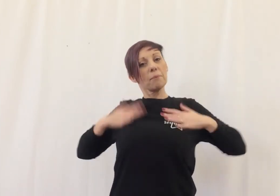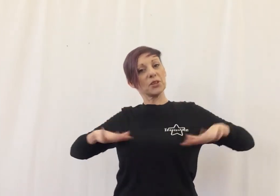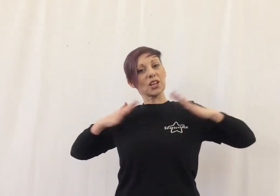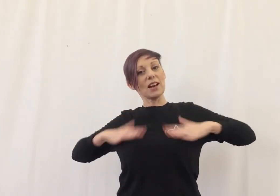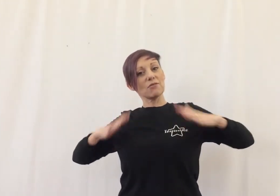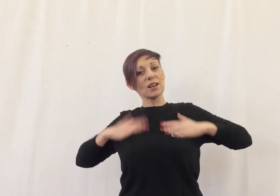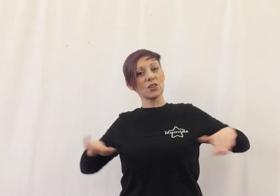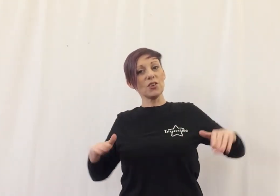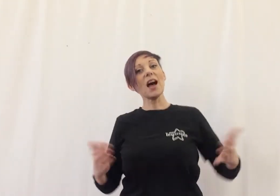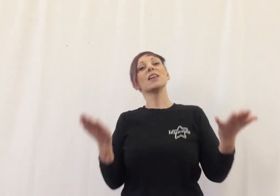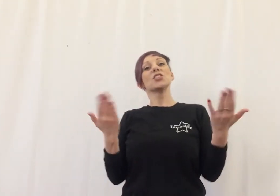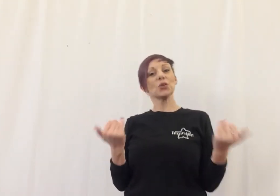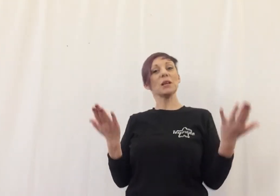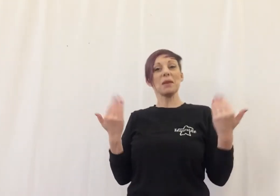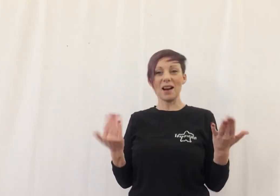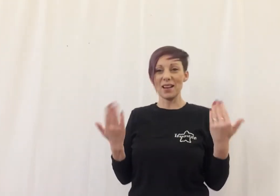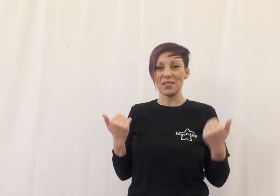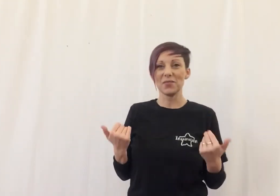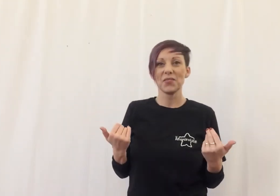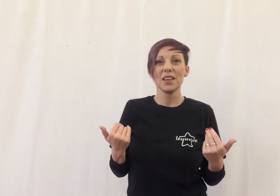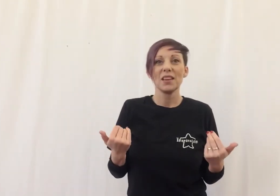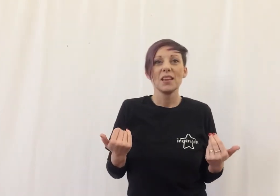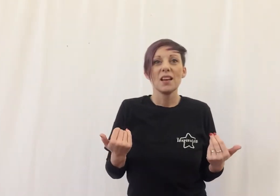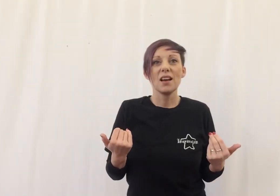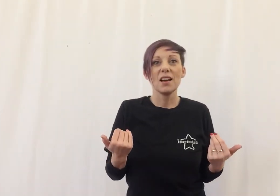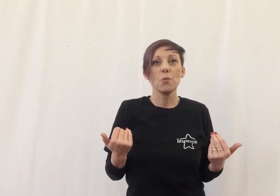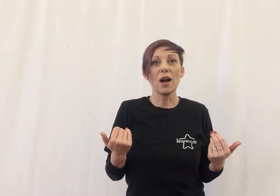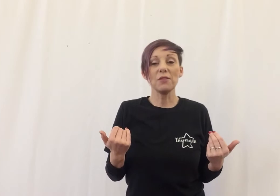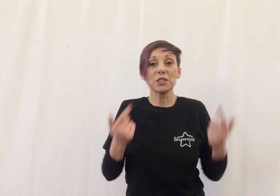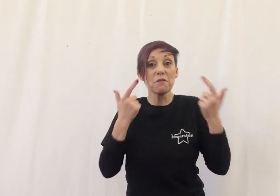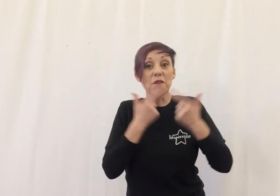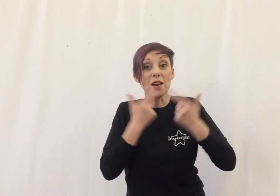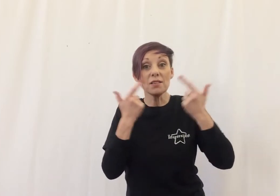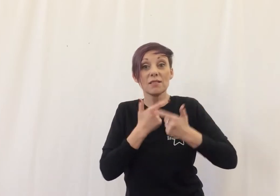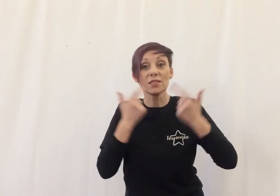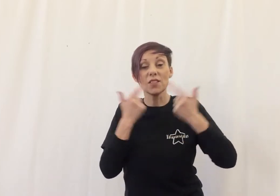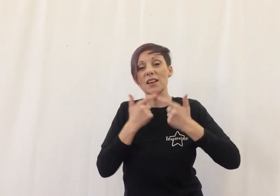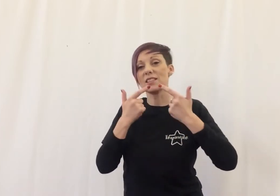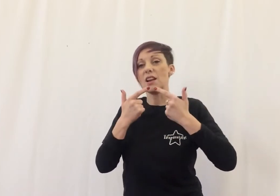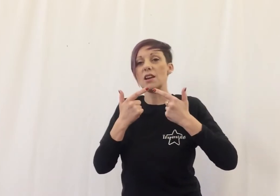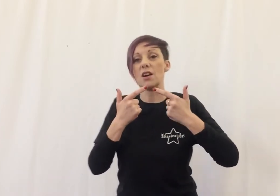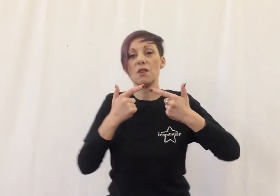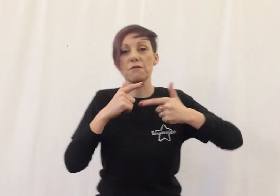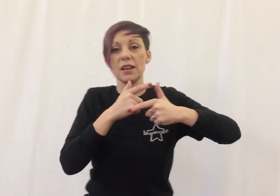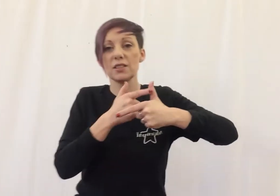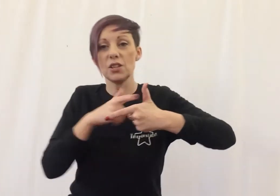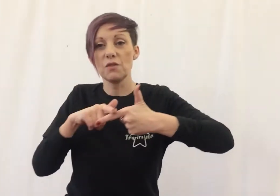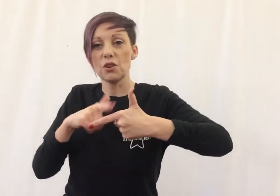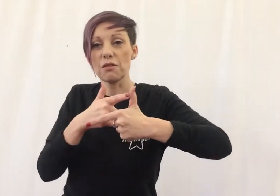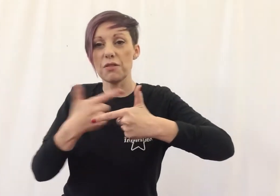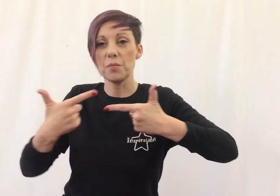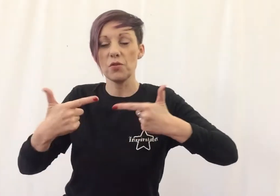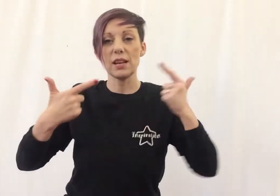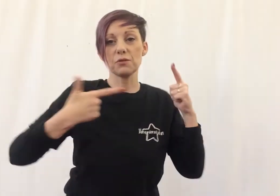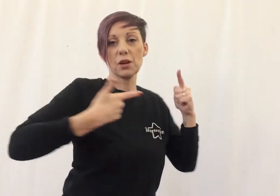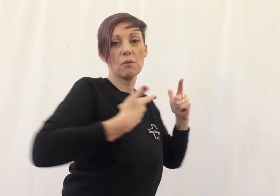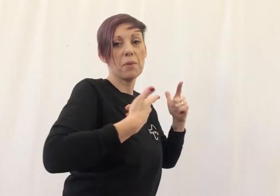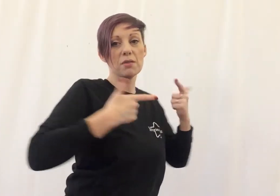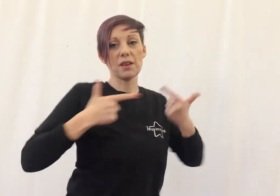put your glad rags on and join me, hun. We'll have some fun. So that's laughing. So you've got your thumb and your index finger on both hands,